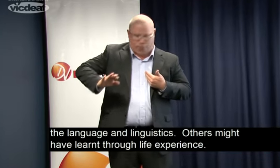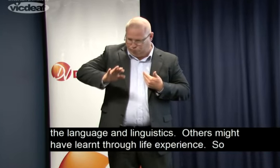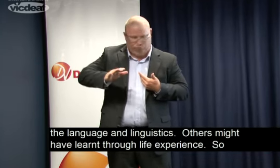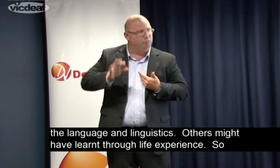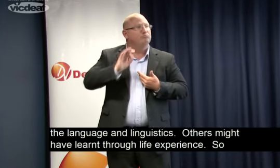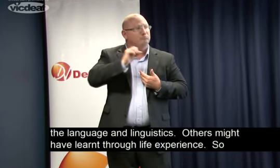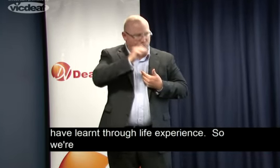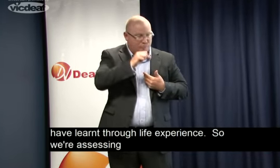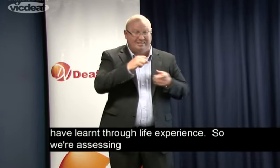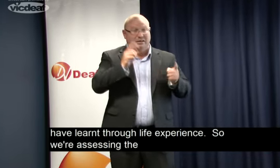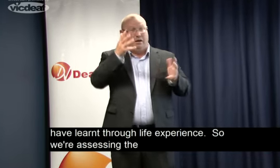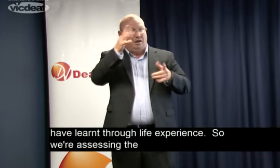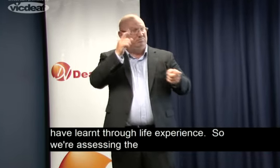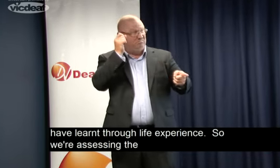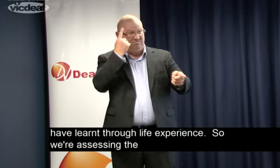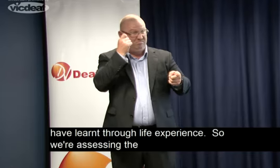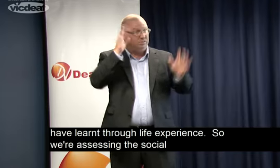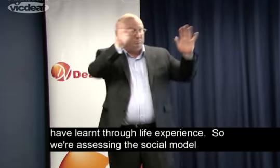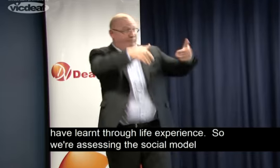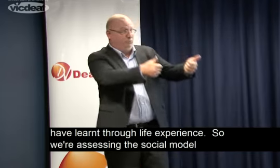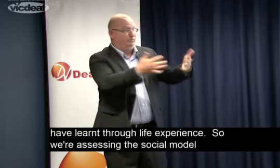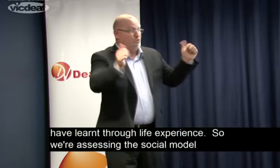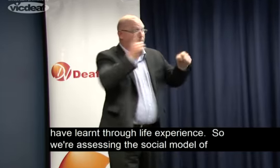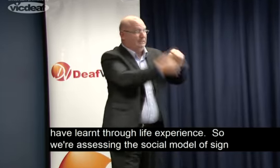the social model of signing, not the academic model. So